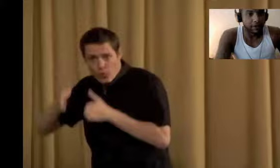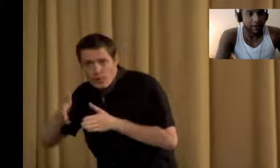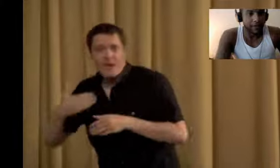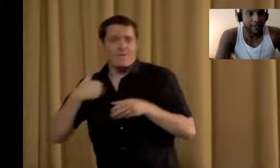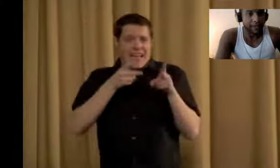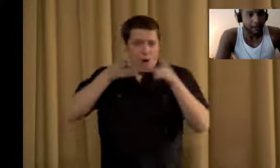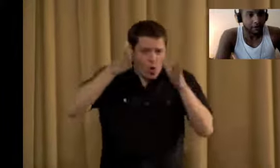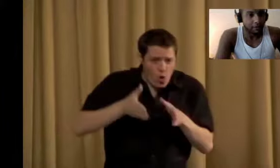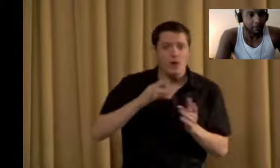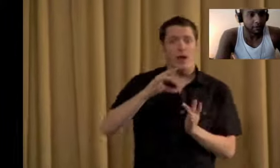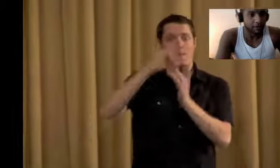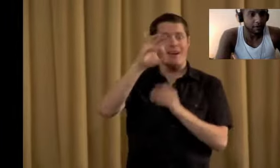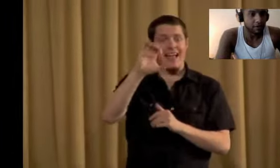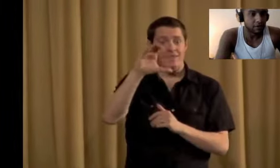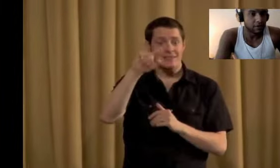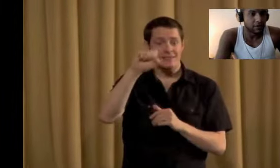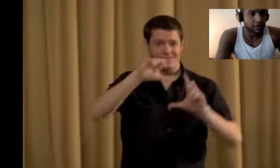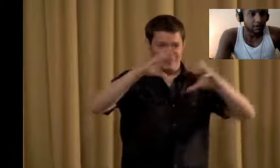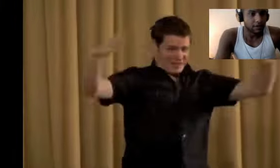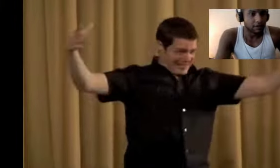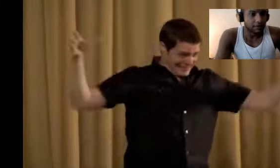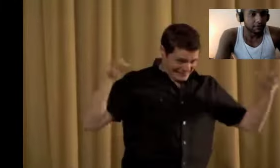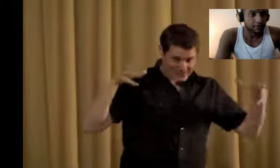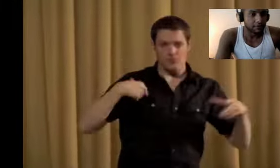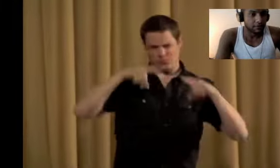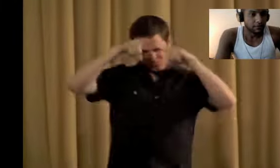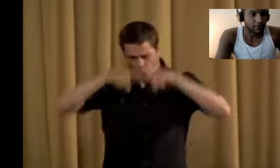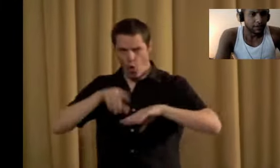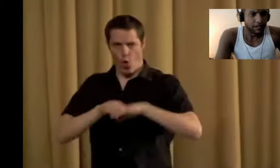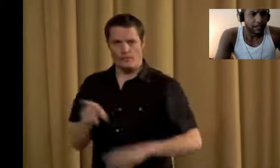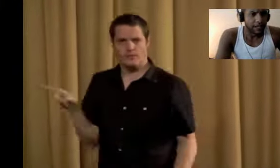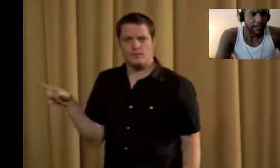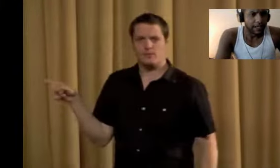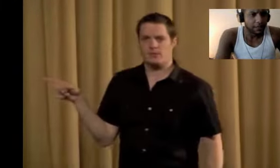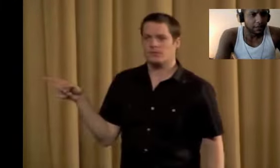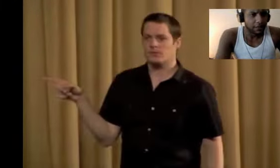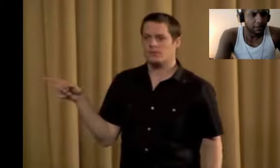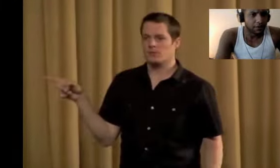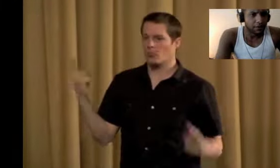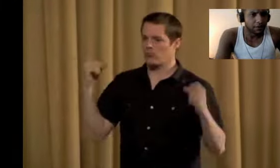have the camera operators, we have the lighting crew,